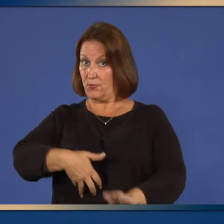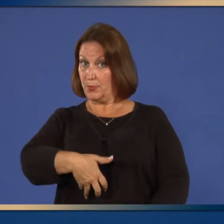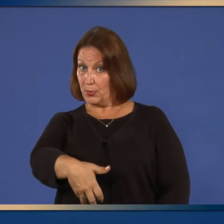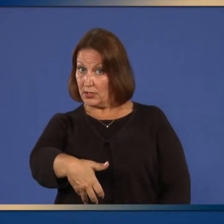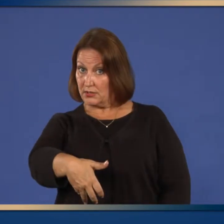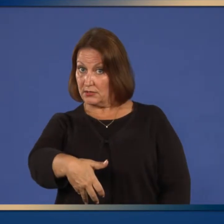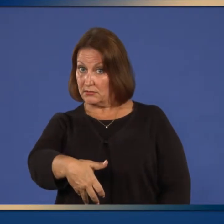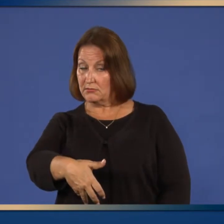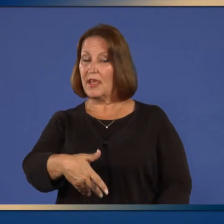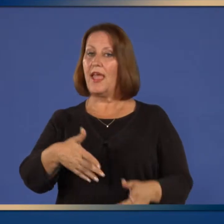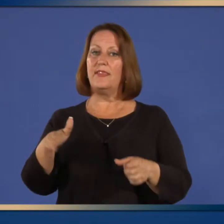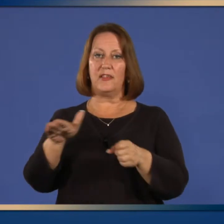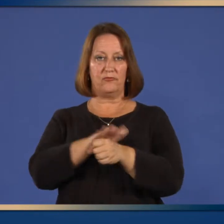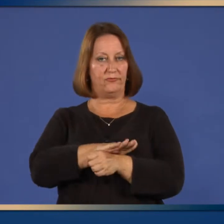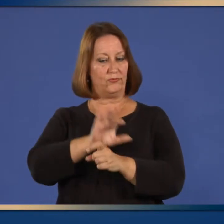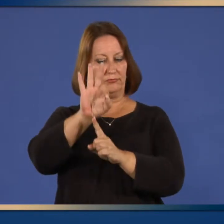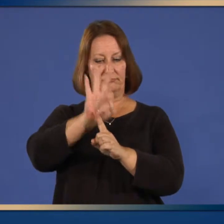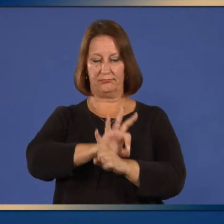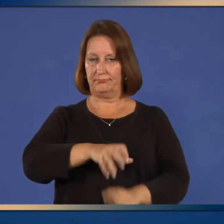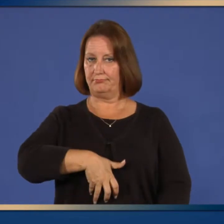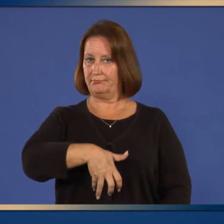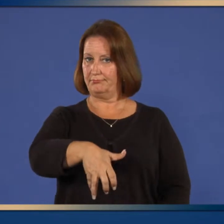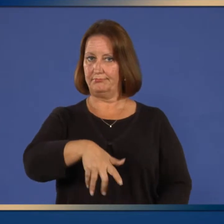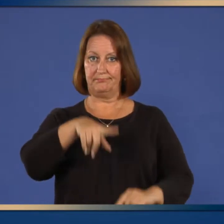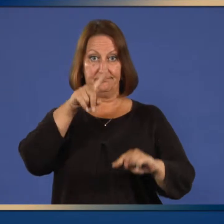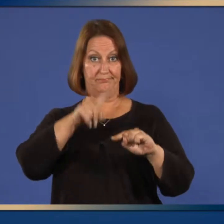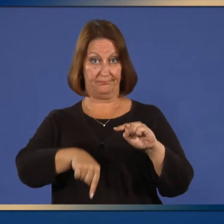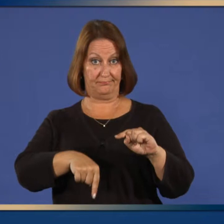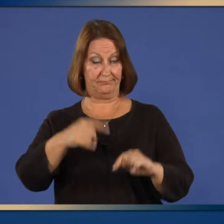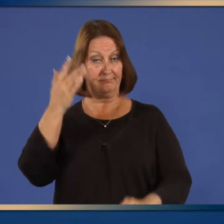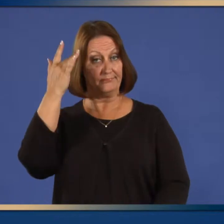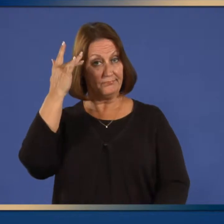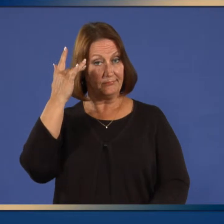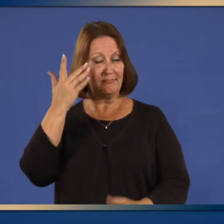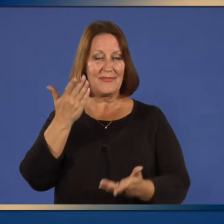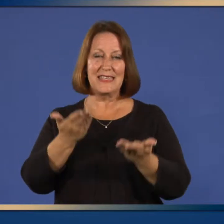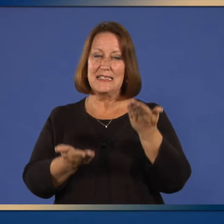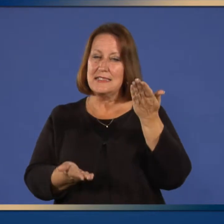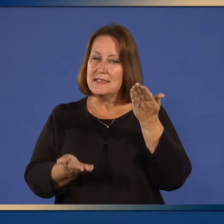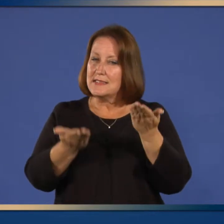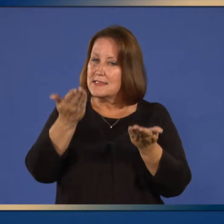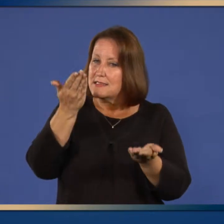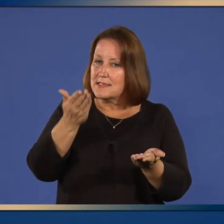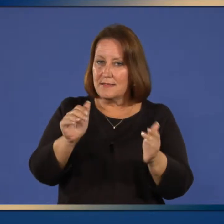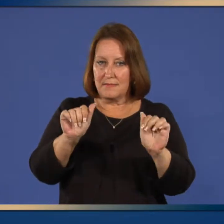are contraindicated 1 month before and during pregnancy